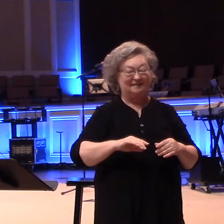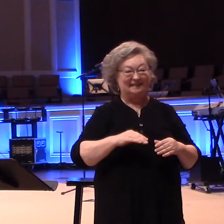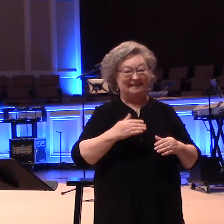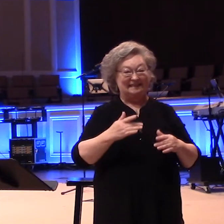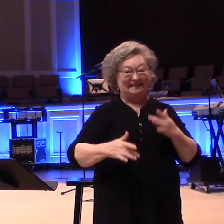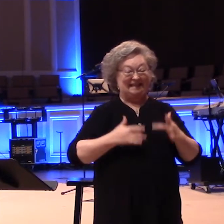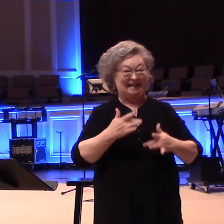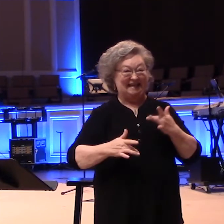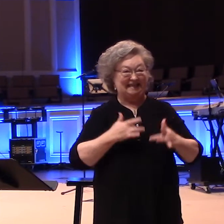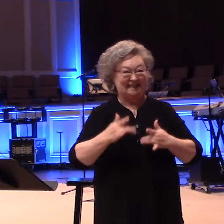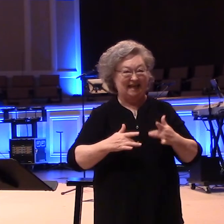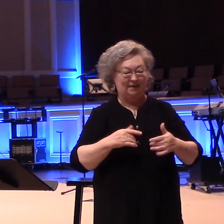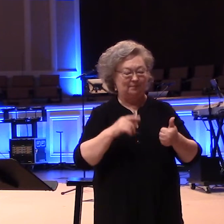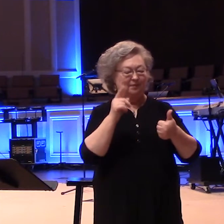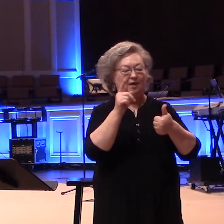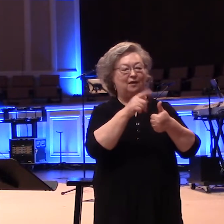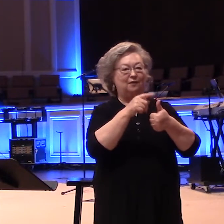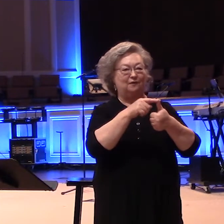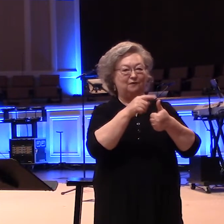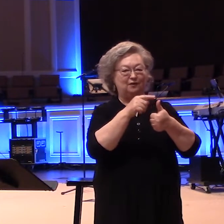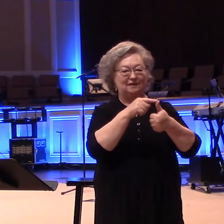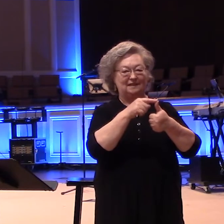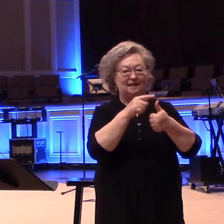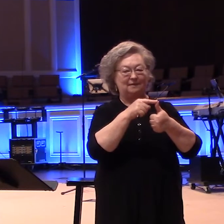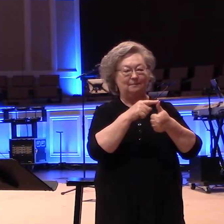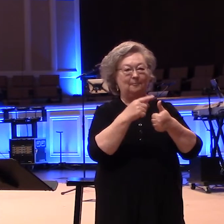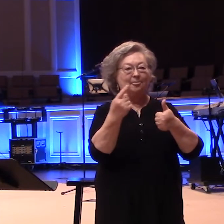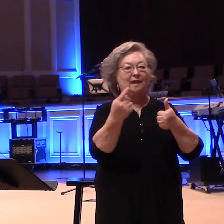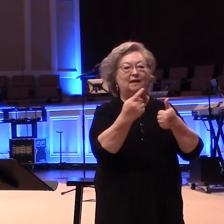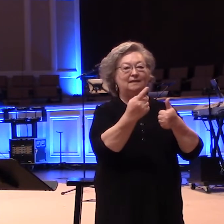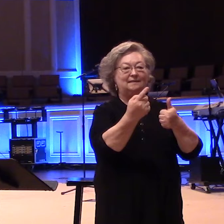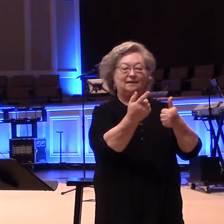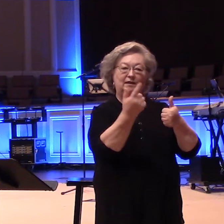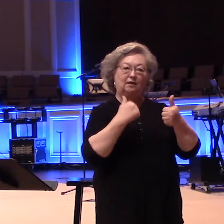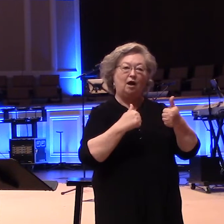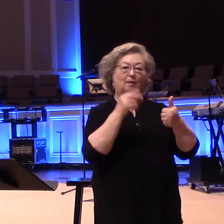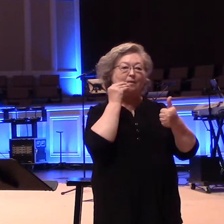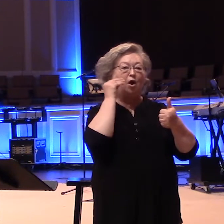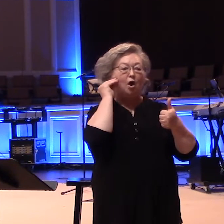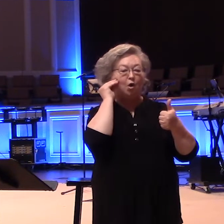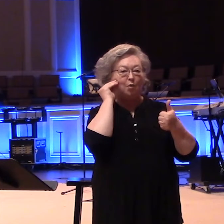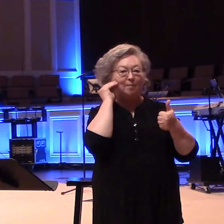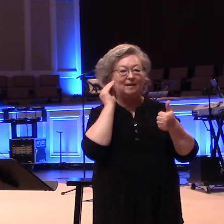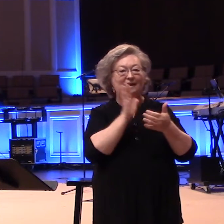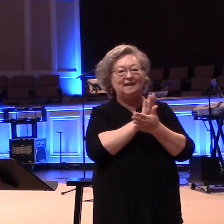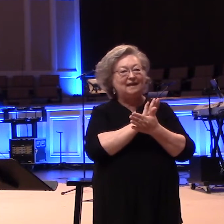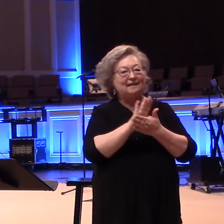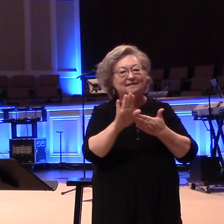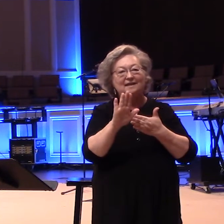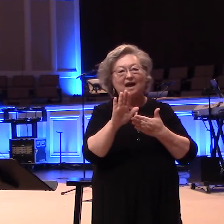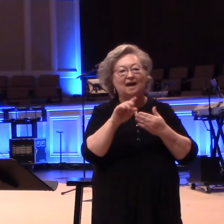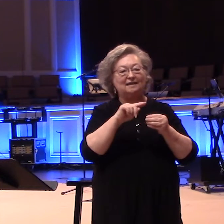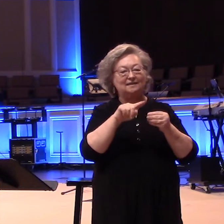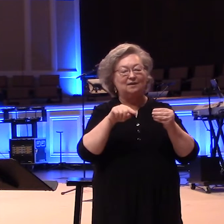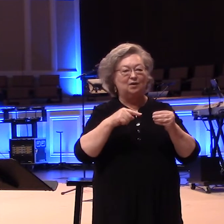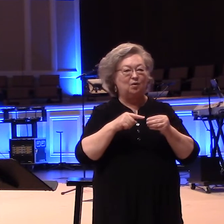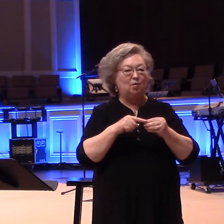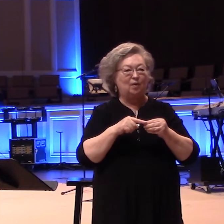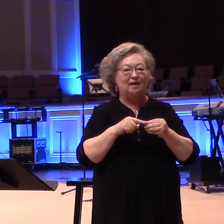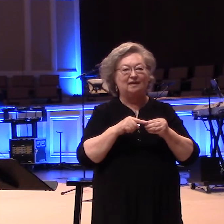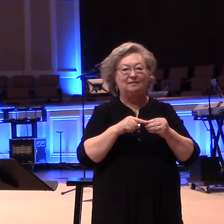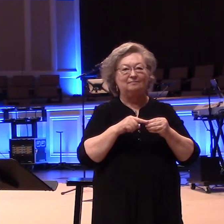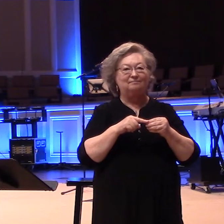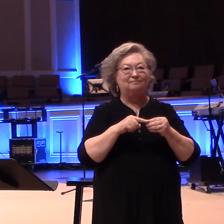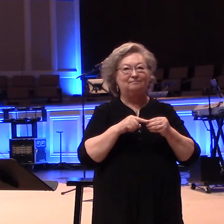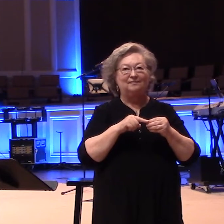you. The first thing you're going to see is home. You can come home. And isn't it nice when everything is right at home? When